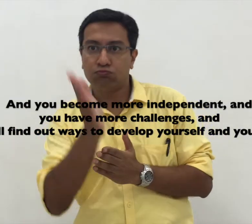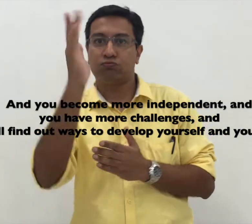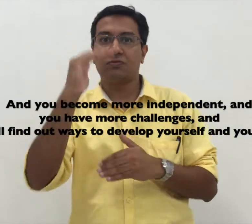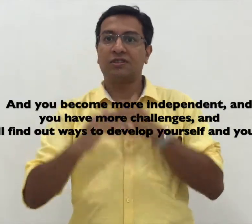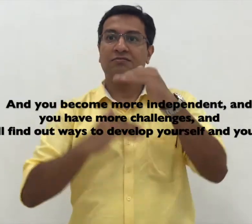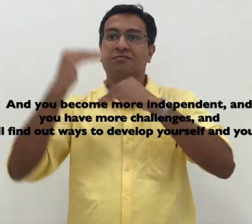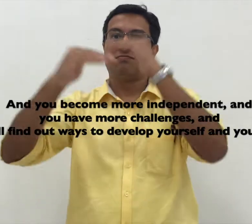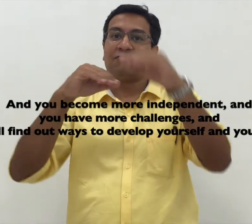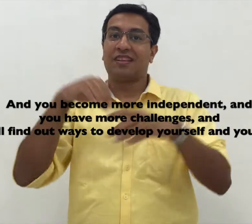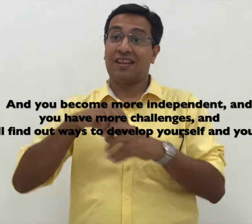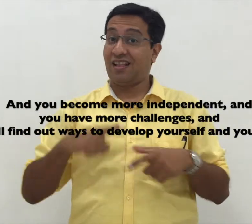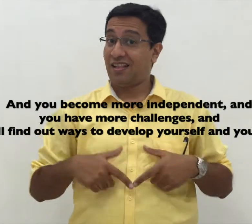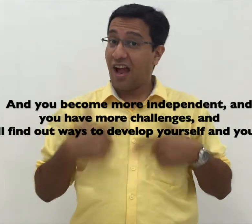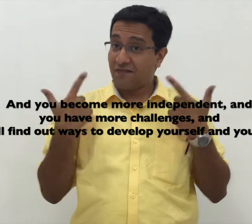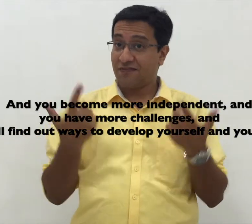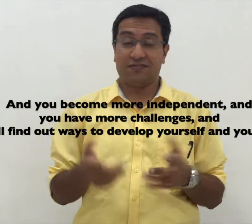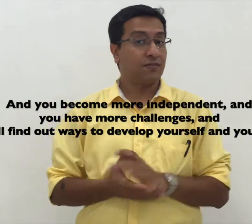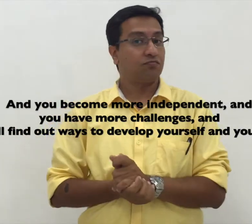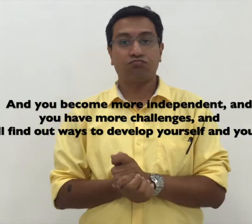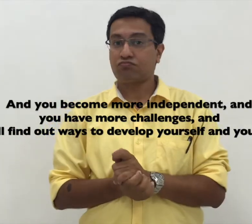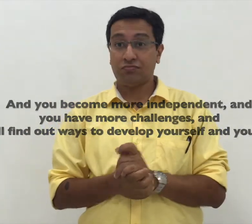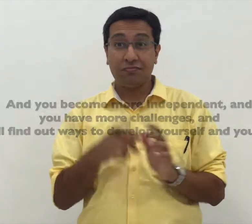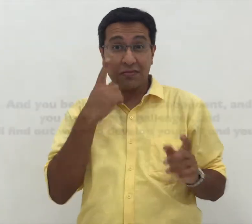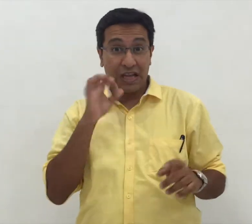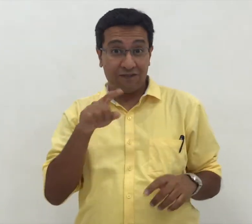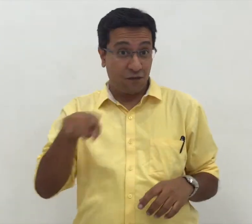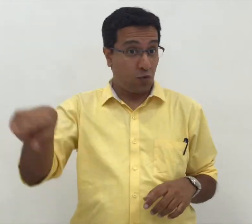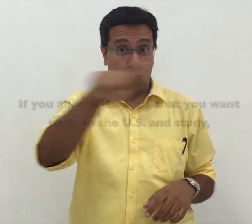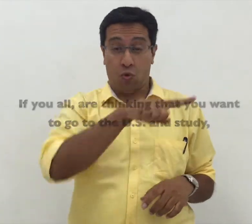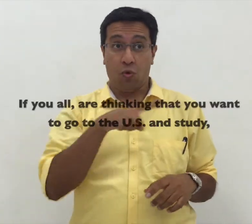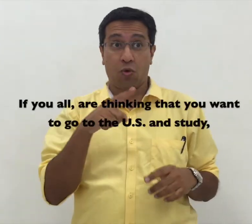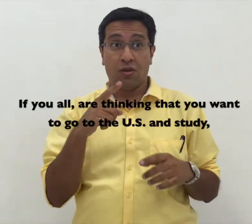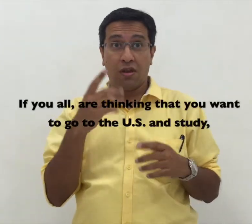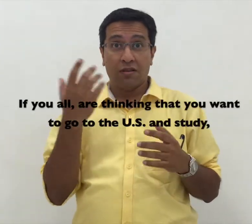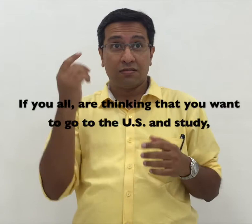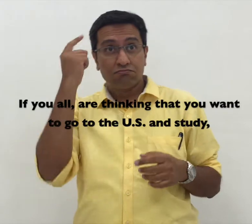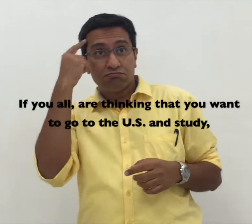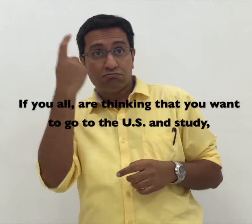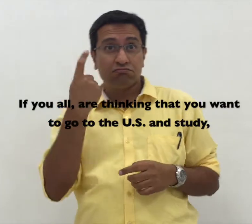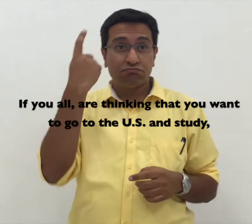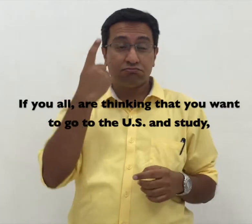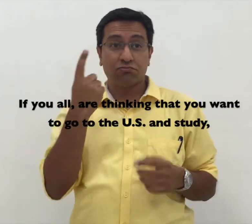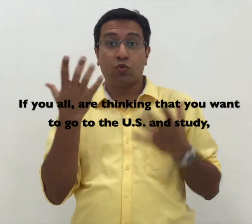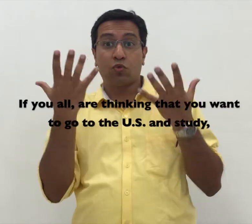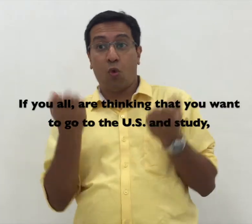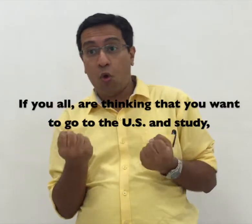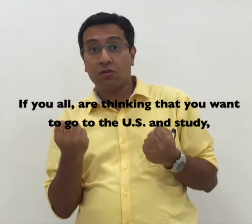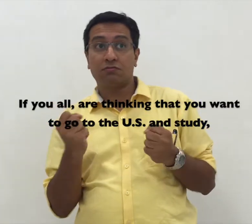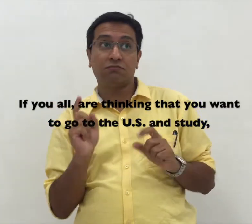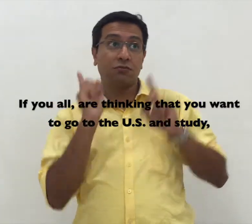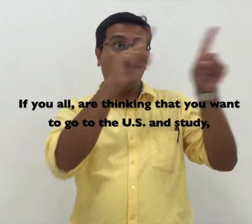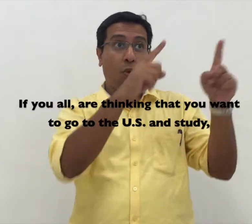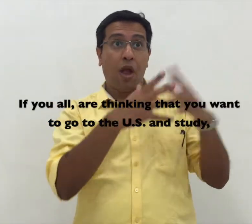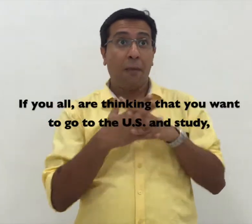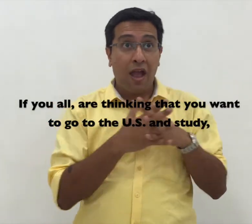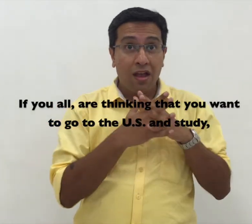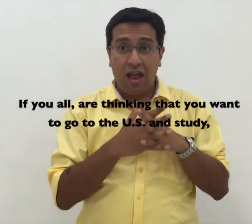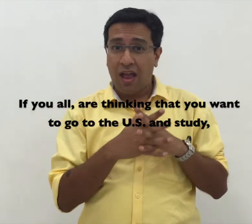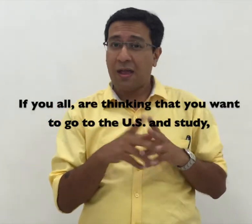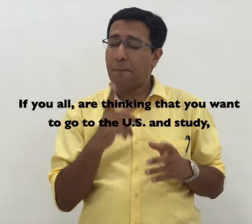and you find out ways to develop yourself and your life. If you all are thinking that you want to go to US and